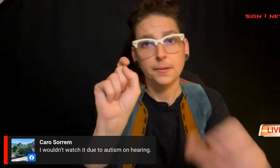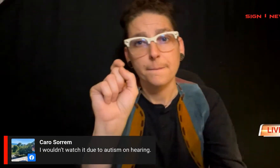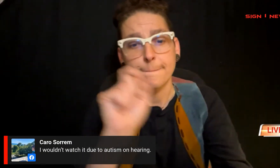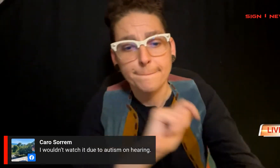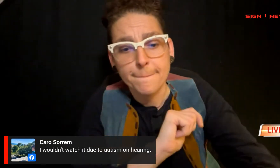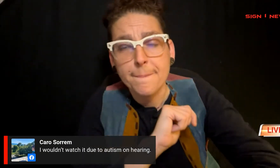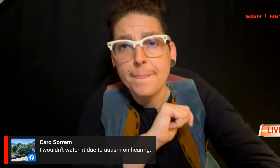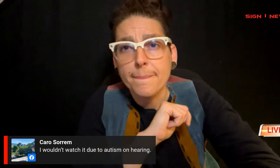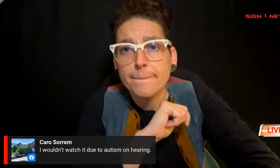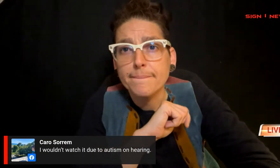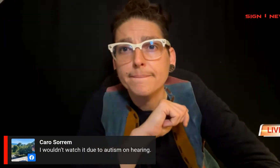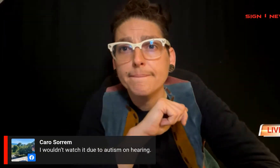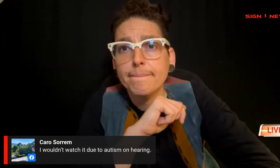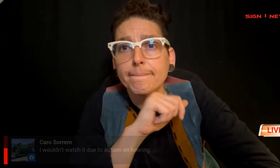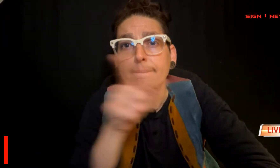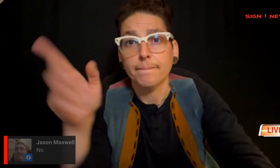Did you think it was offensive?